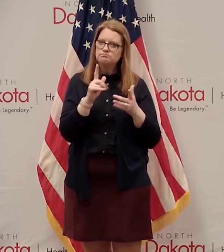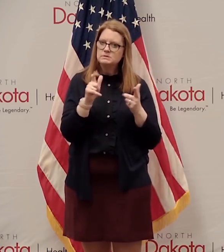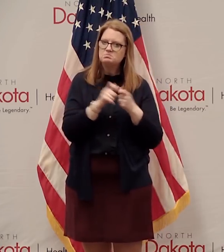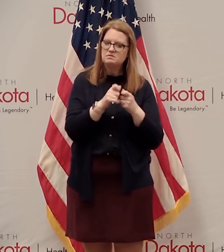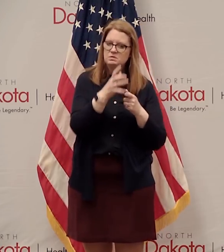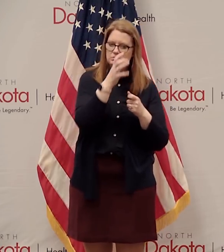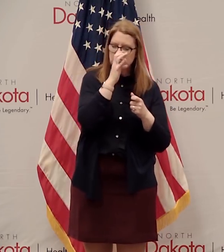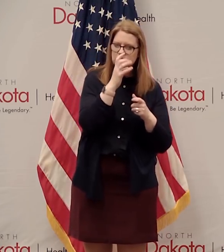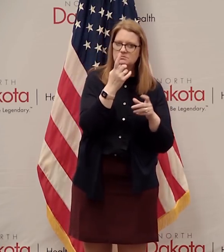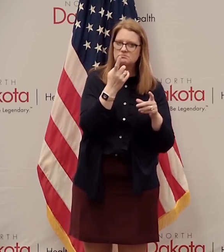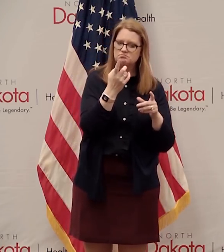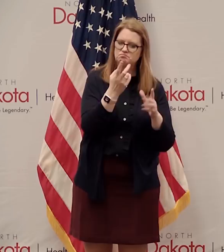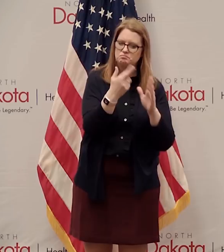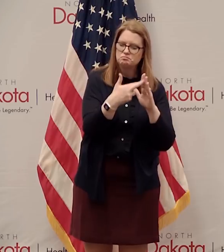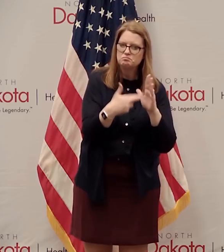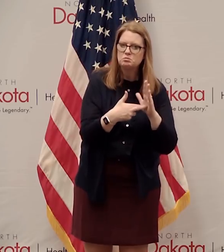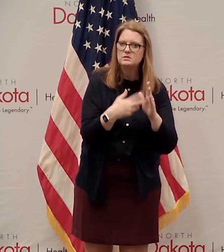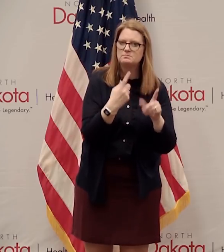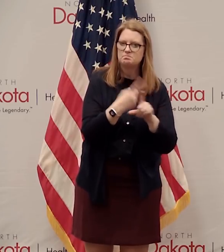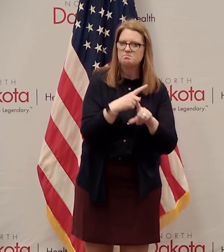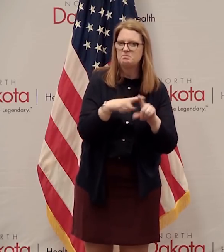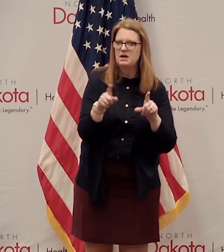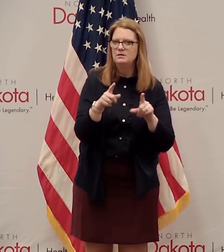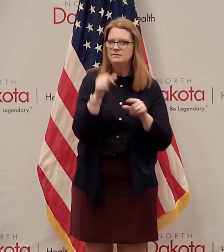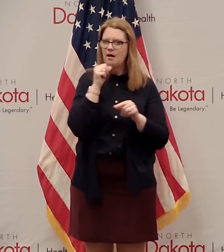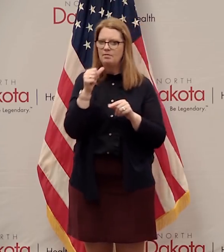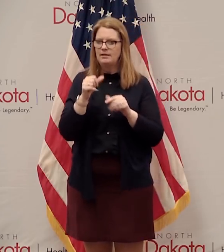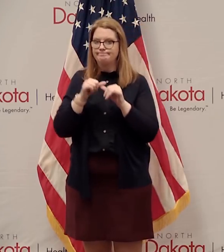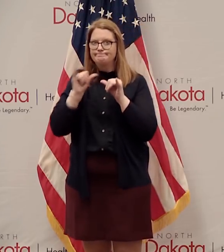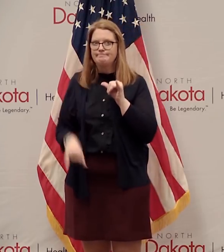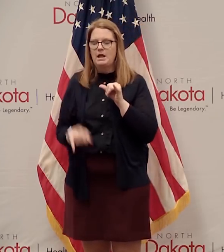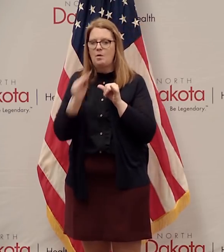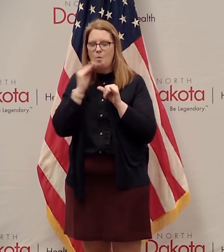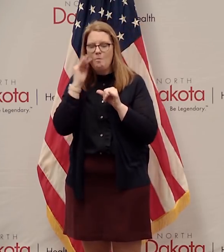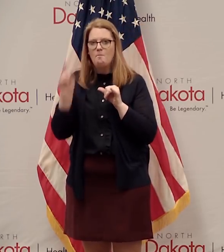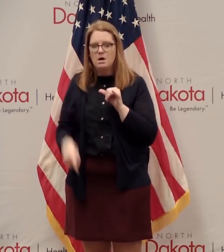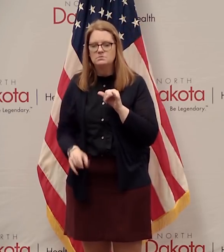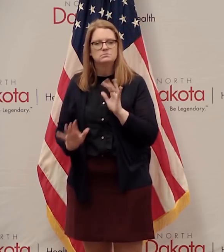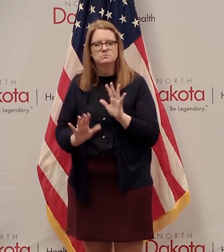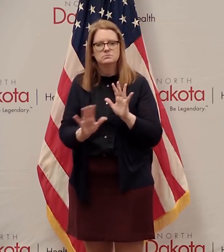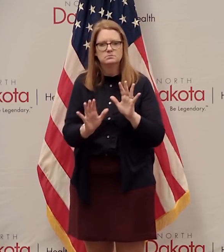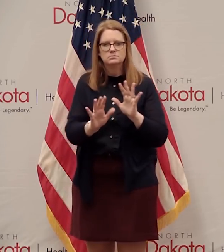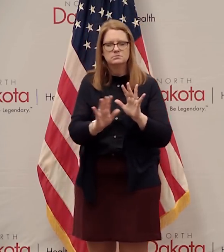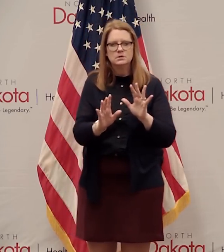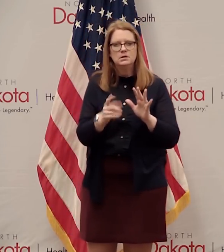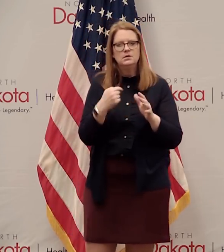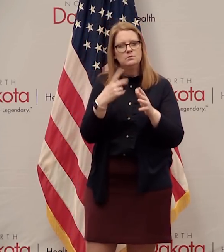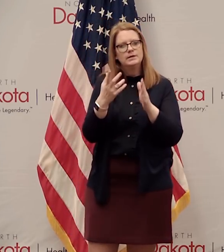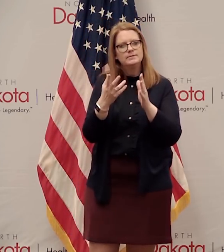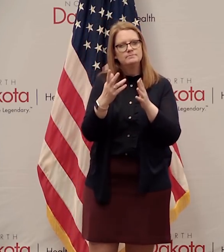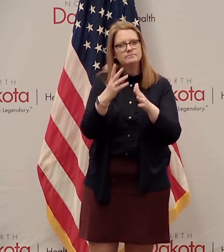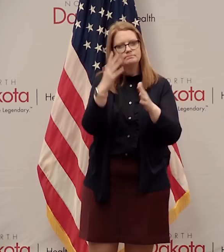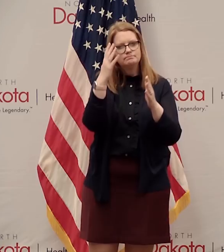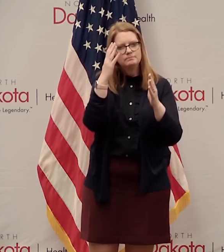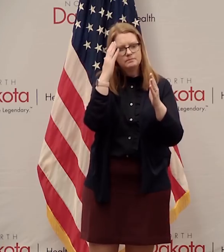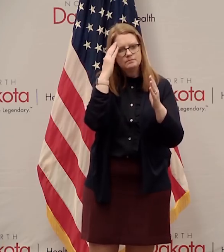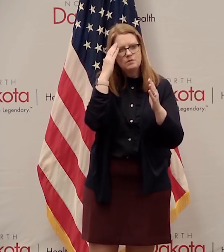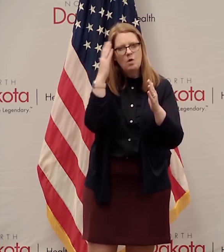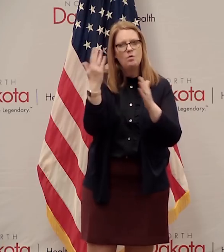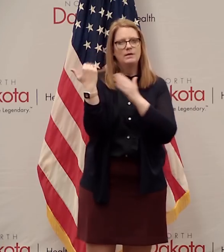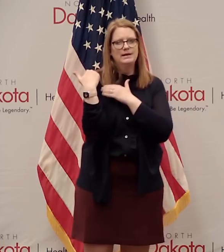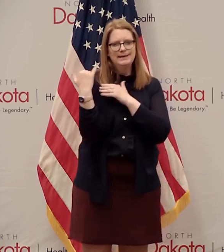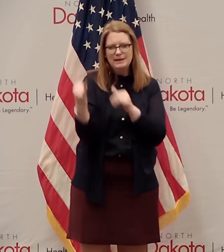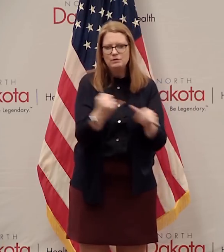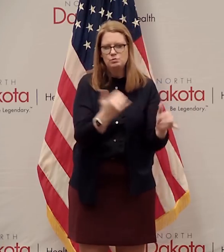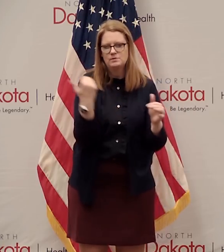going forward, the way through this thing is going to be, again, what we've talked about, which is the ability that we have to have increased testing, we